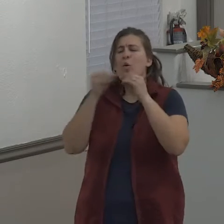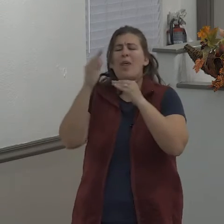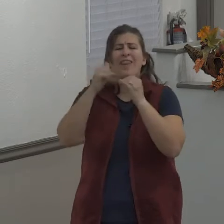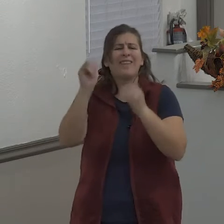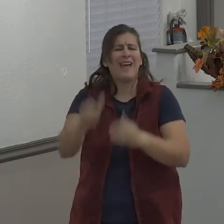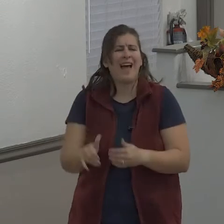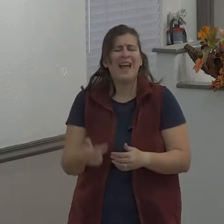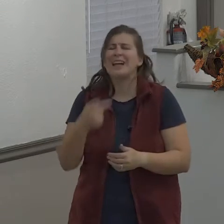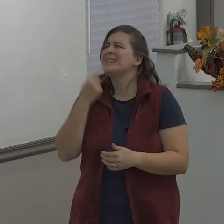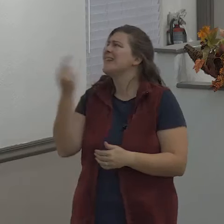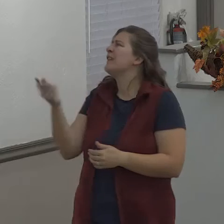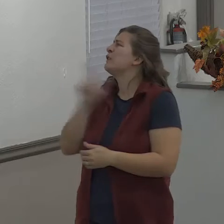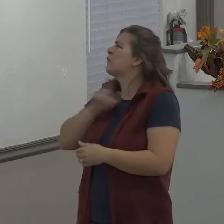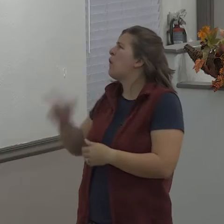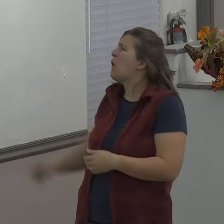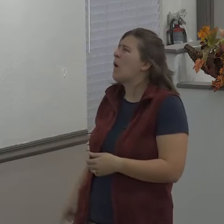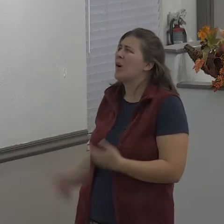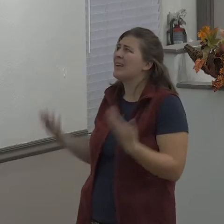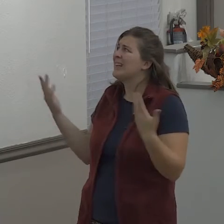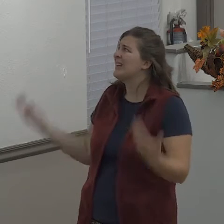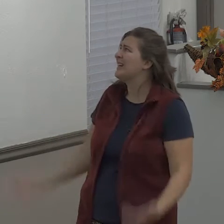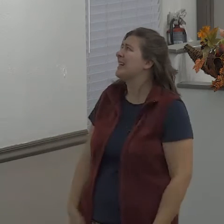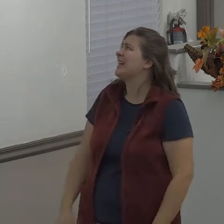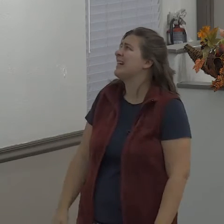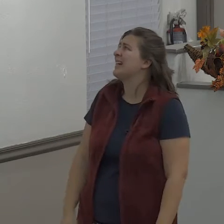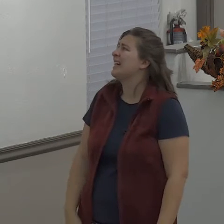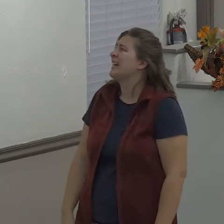But beyond that, I said, you know, Lord,